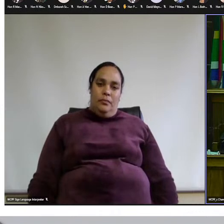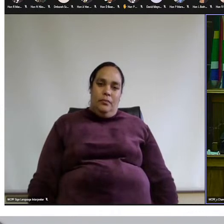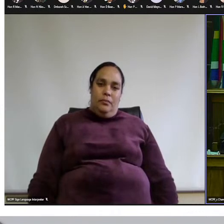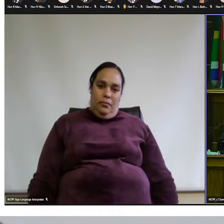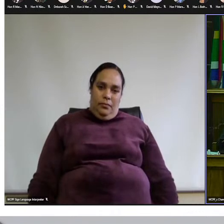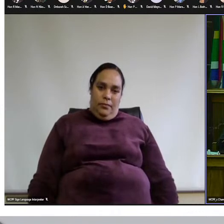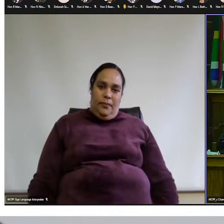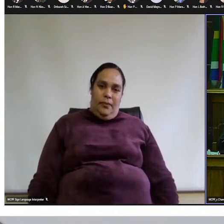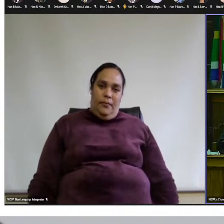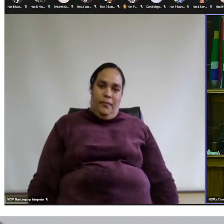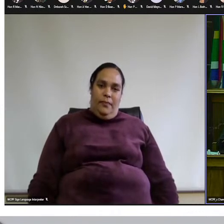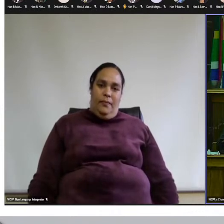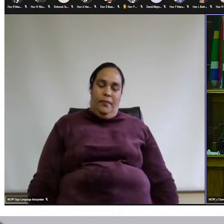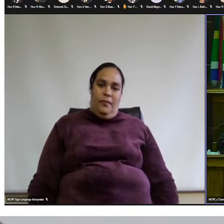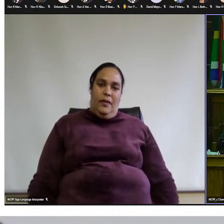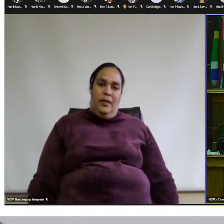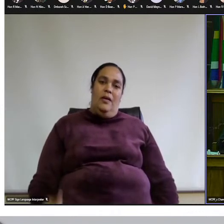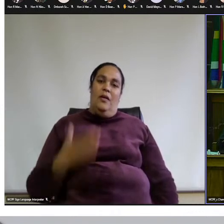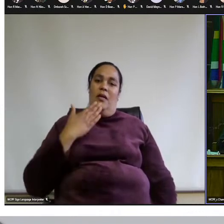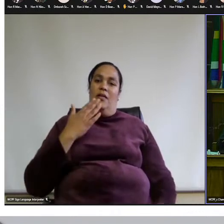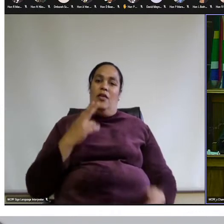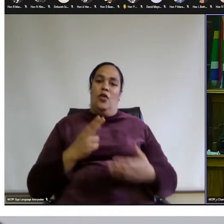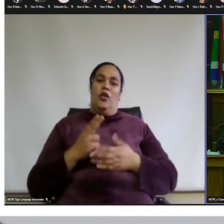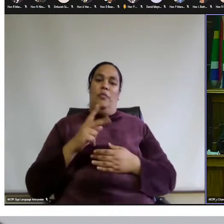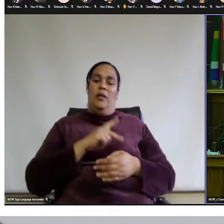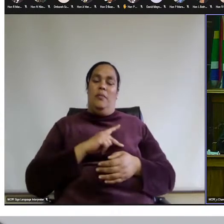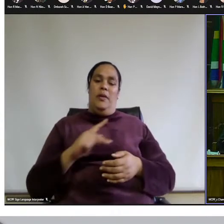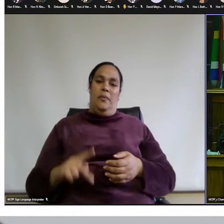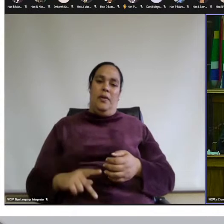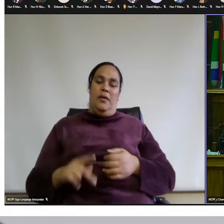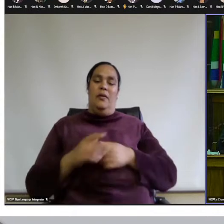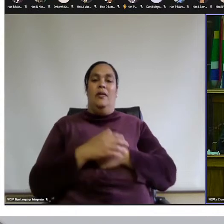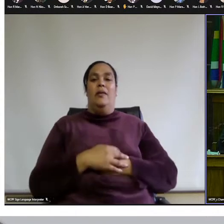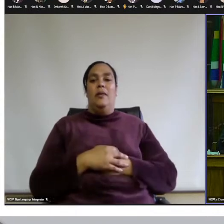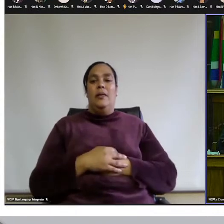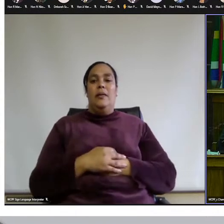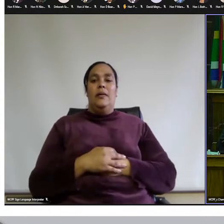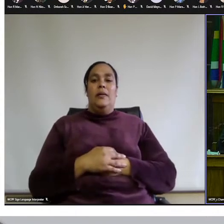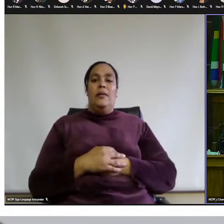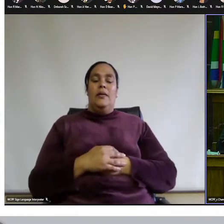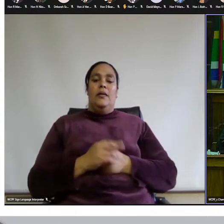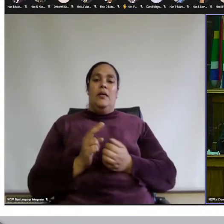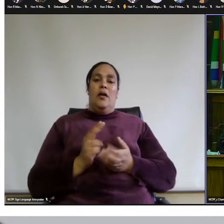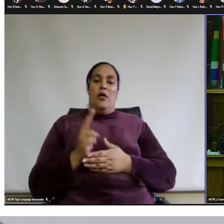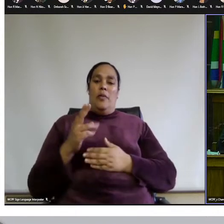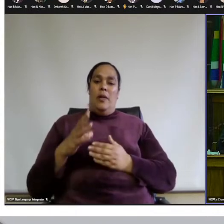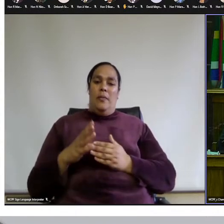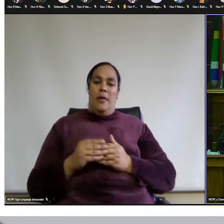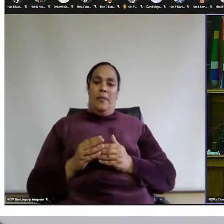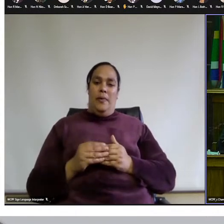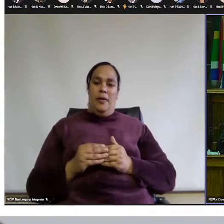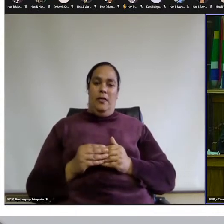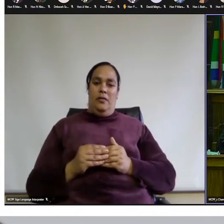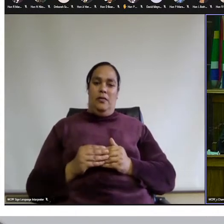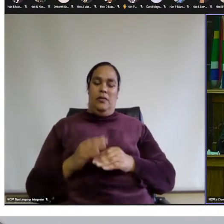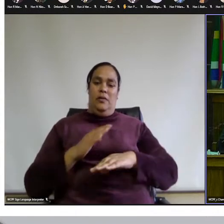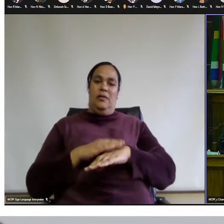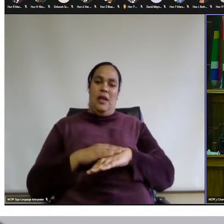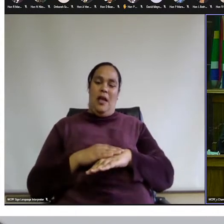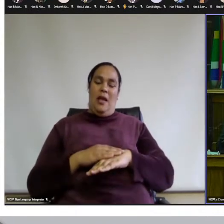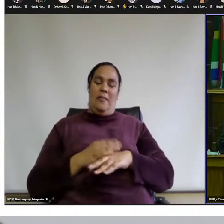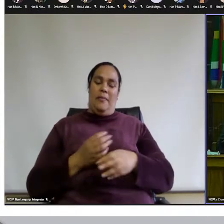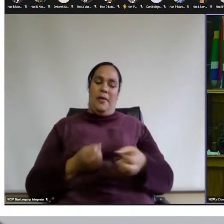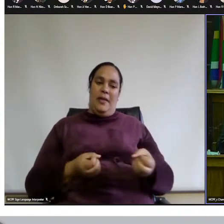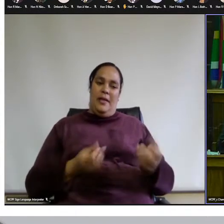Thank you, Honourable Premier. Honourable members, the time allocated